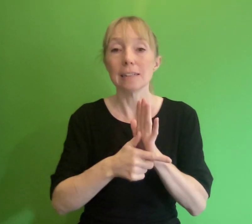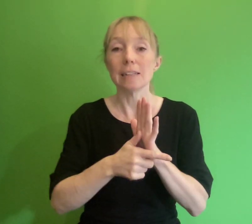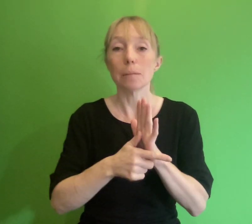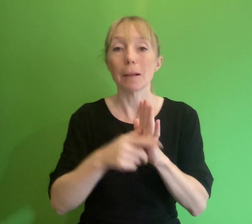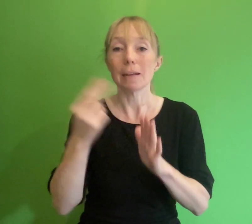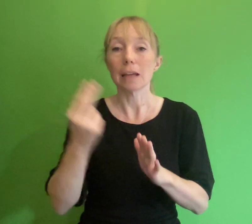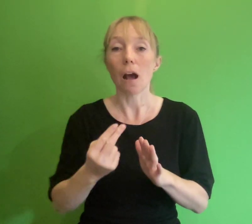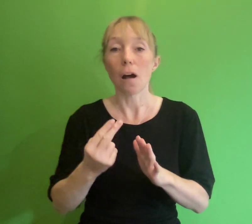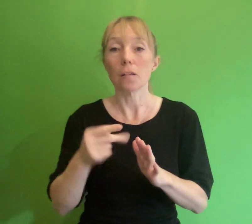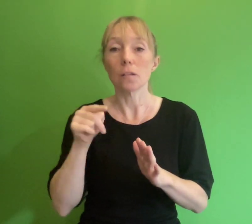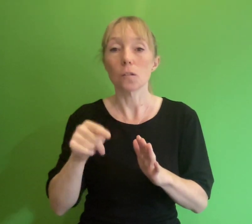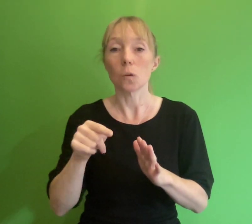https://disabilityarts.online.